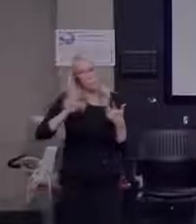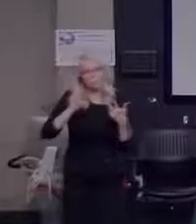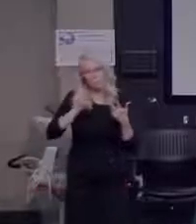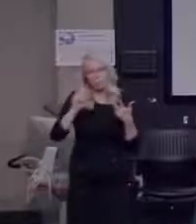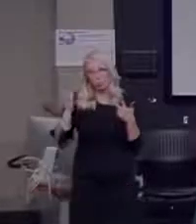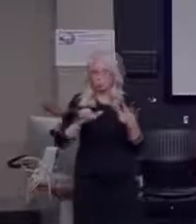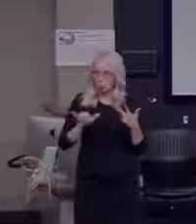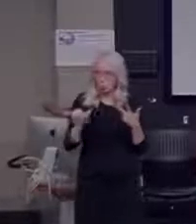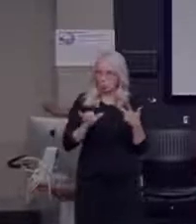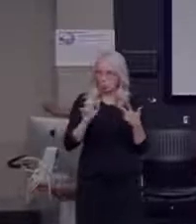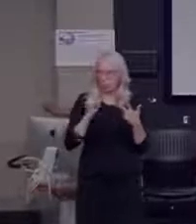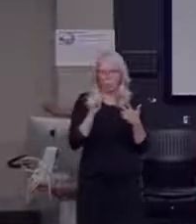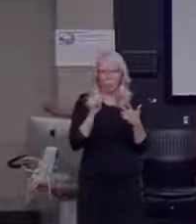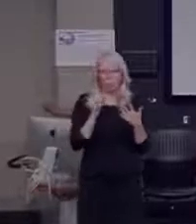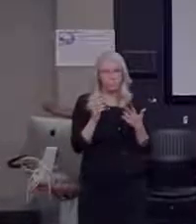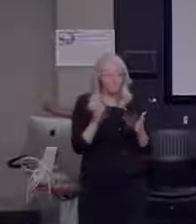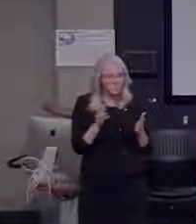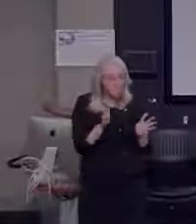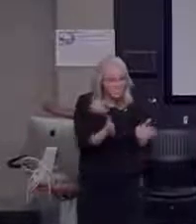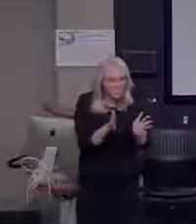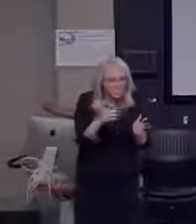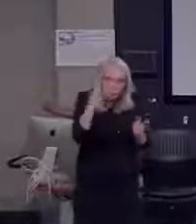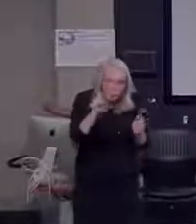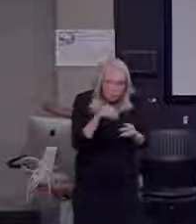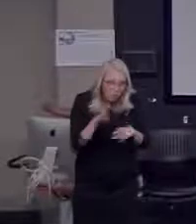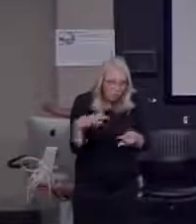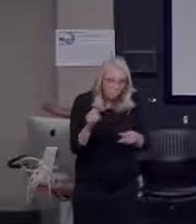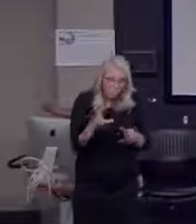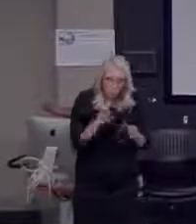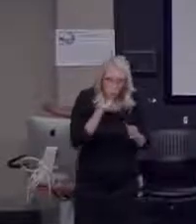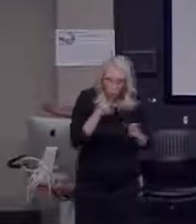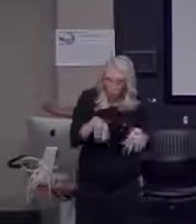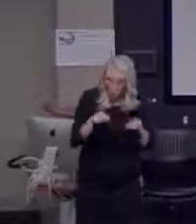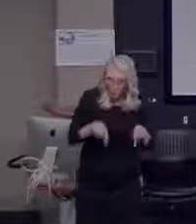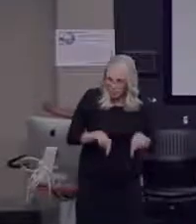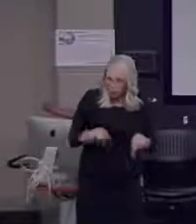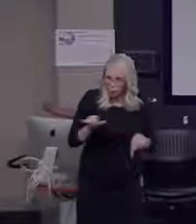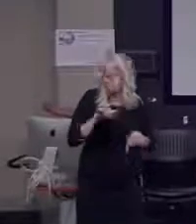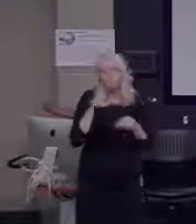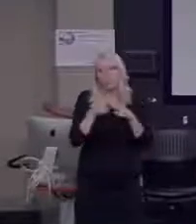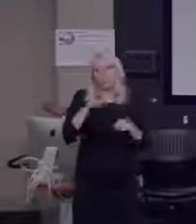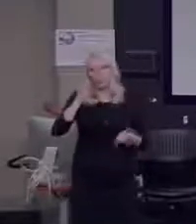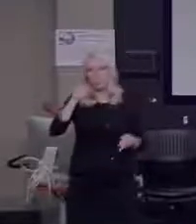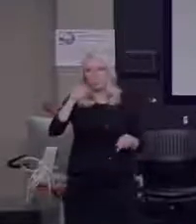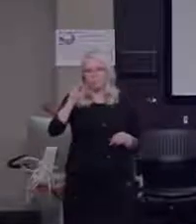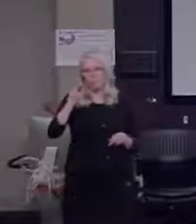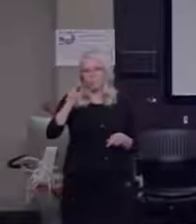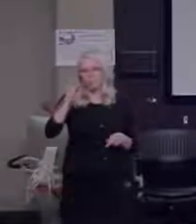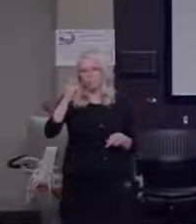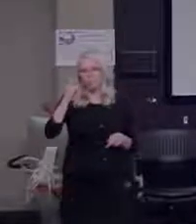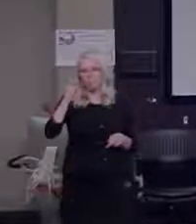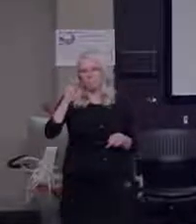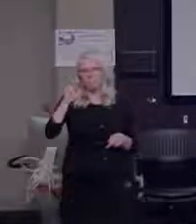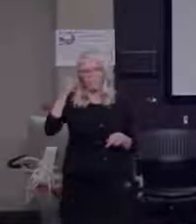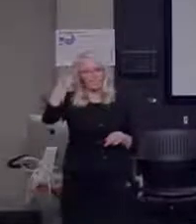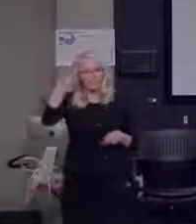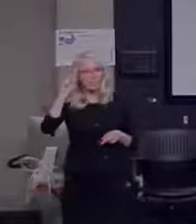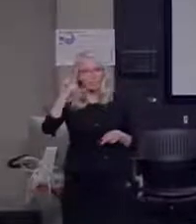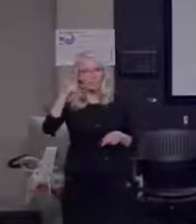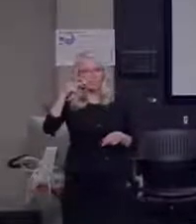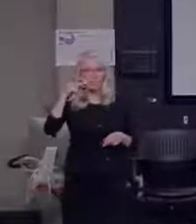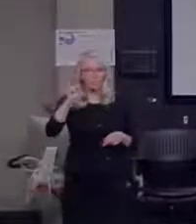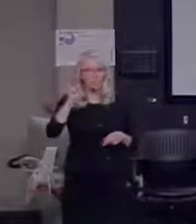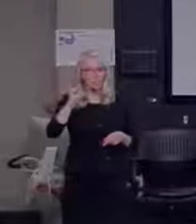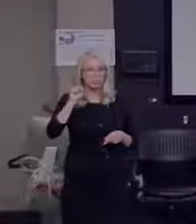So get Washington moving, guys. Right. It's called Urban Thinkscapes. And do we have extra pictures? Yes, we do. Yeah. Let us show you